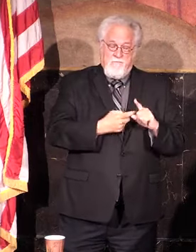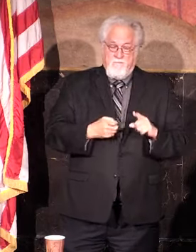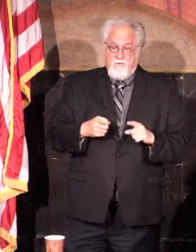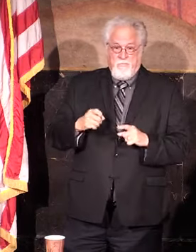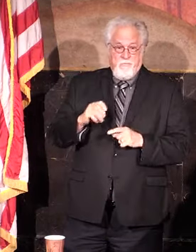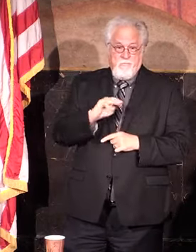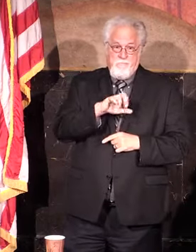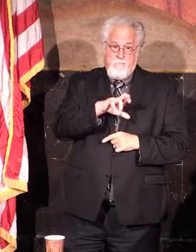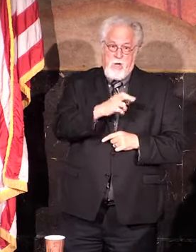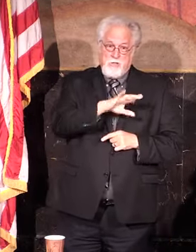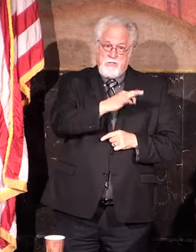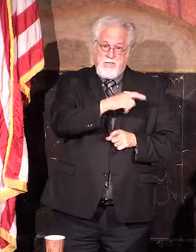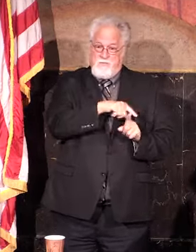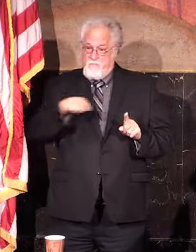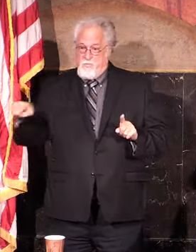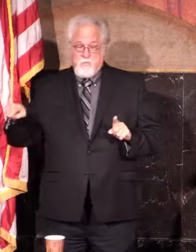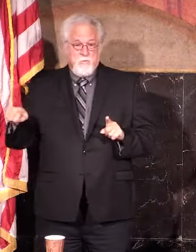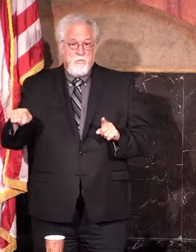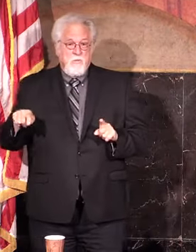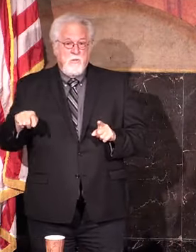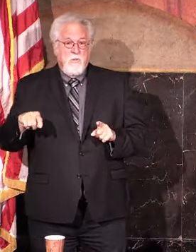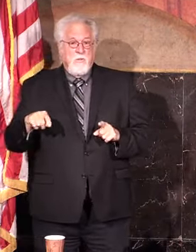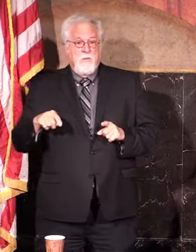9th to now.